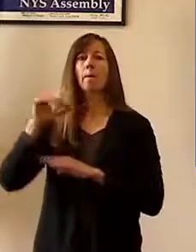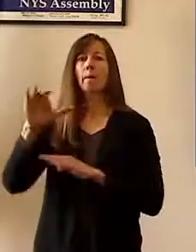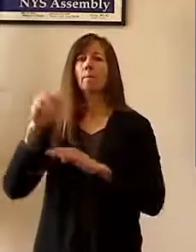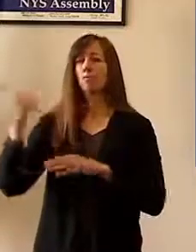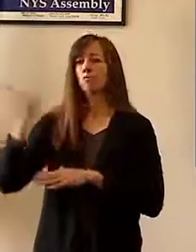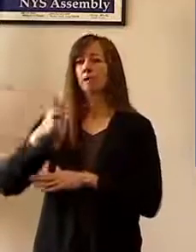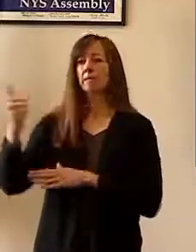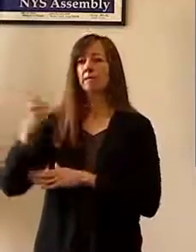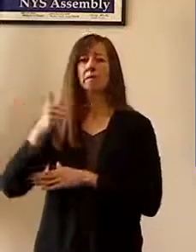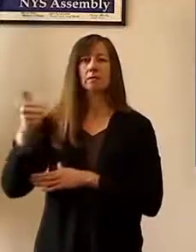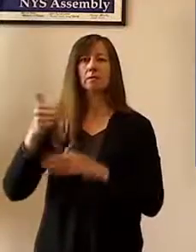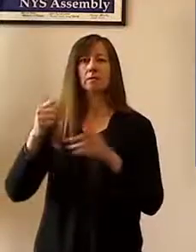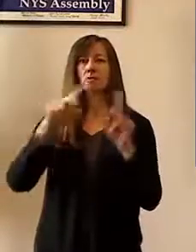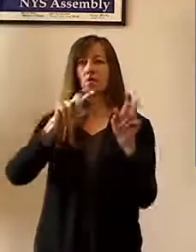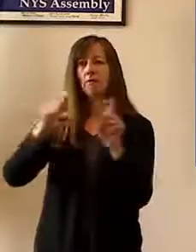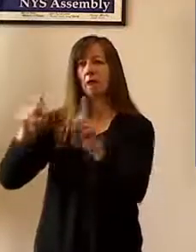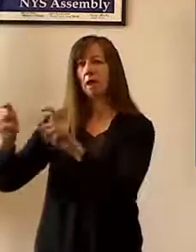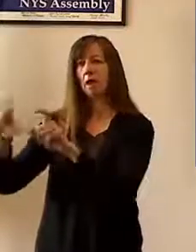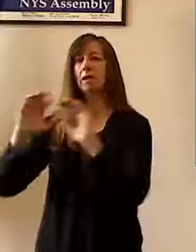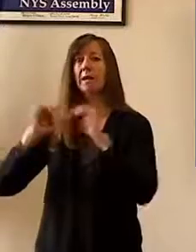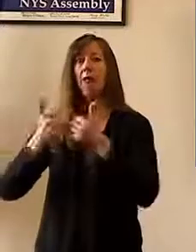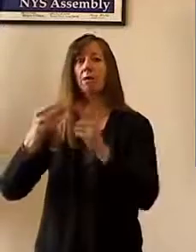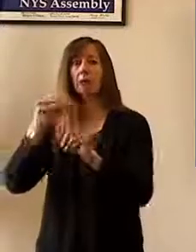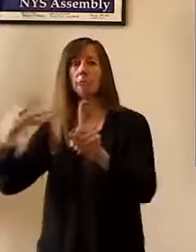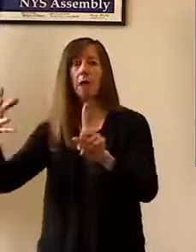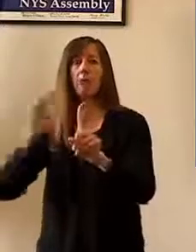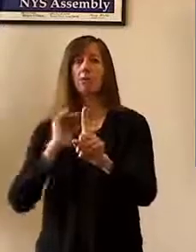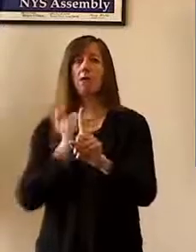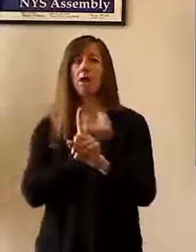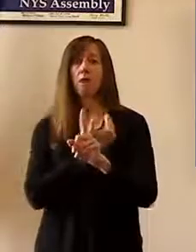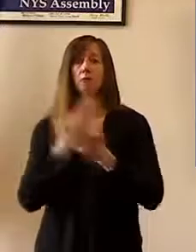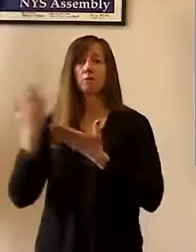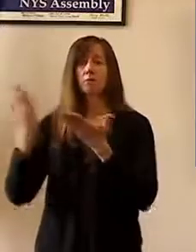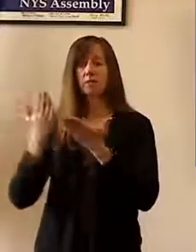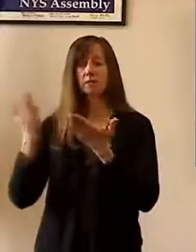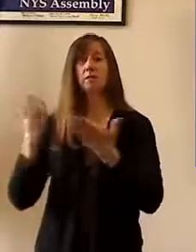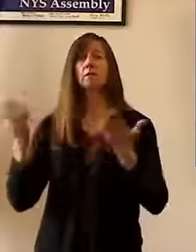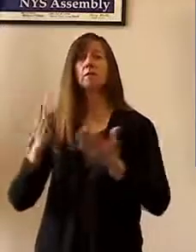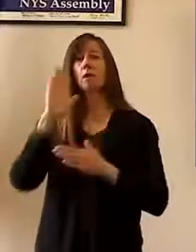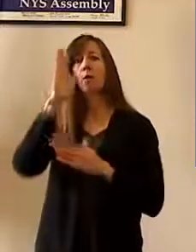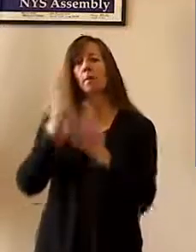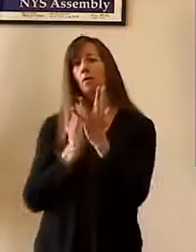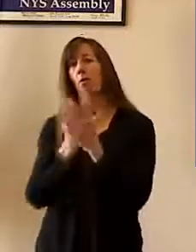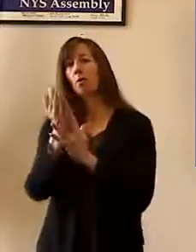public transportation countywide. That's ongoing through the 16th of this month. Visit